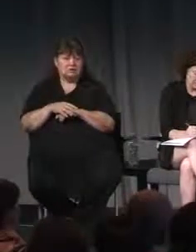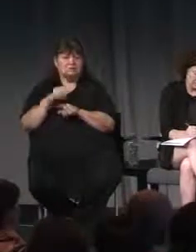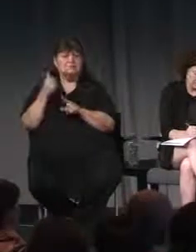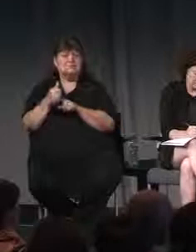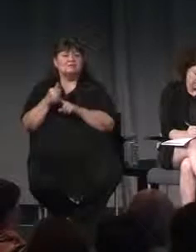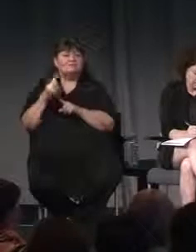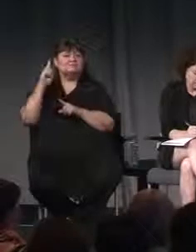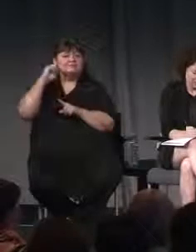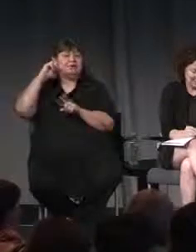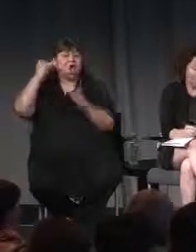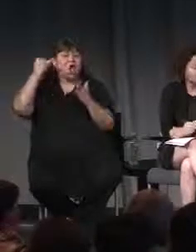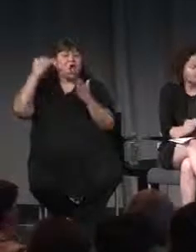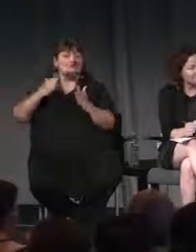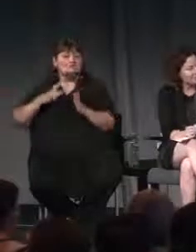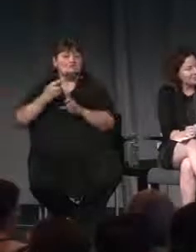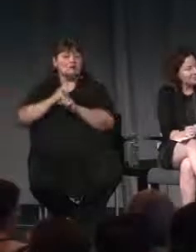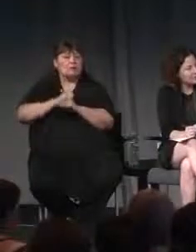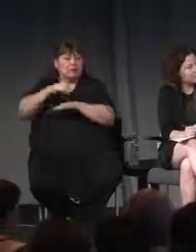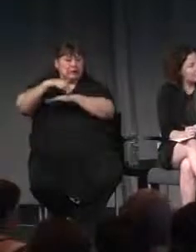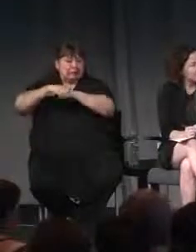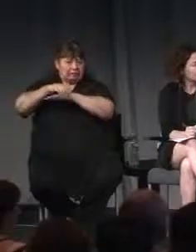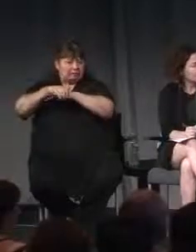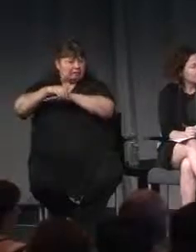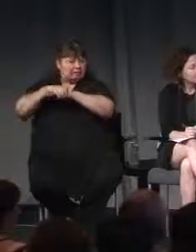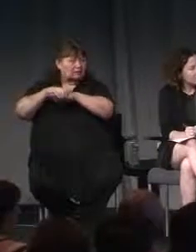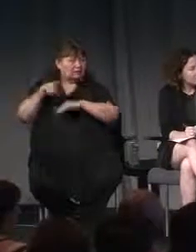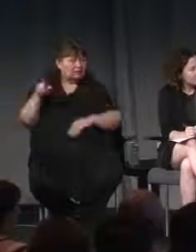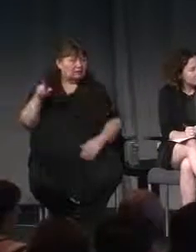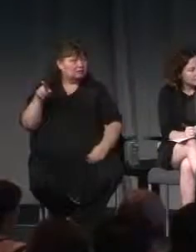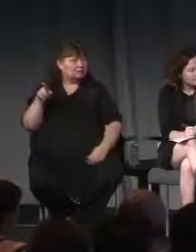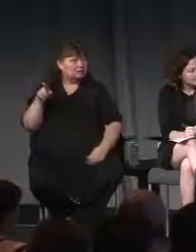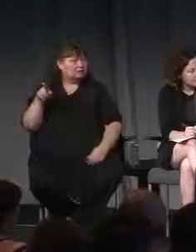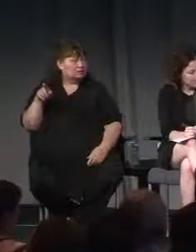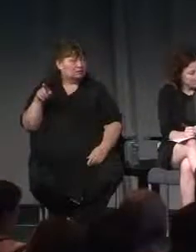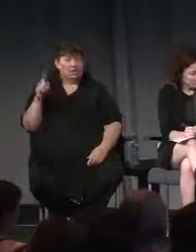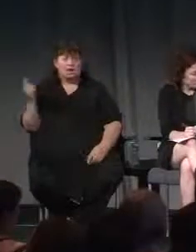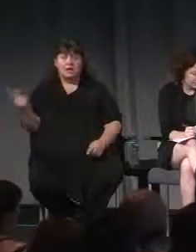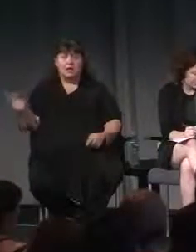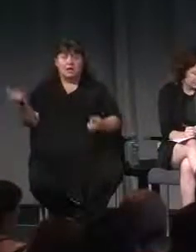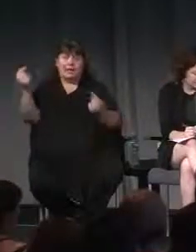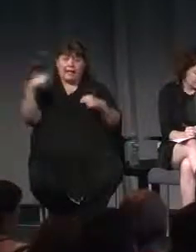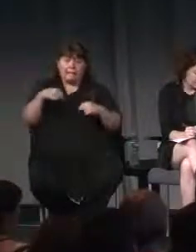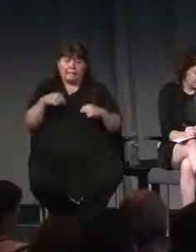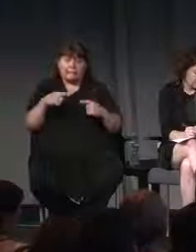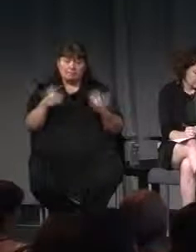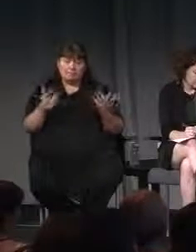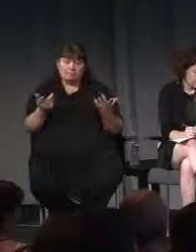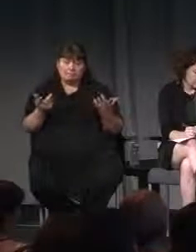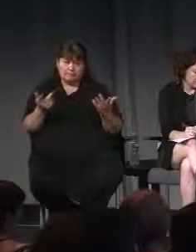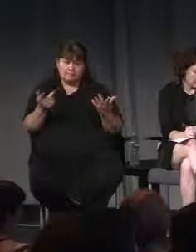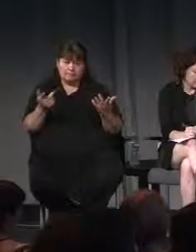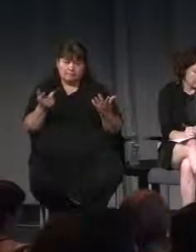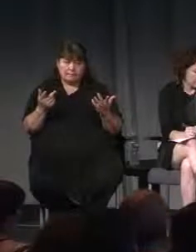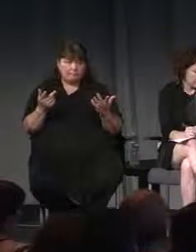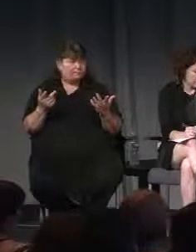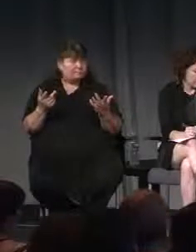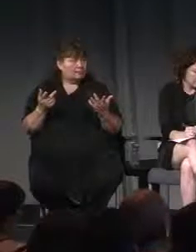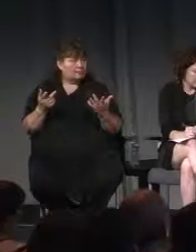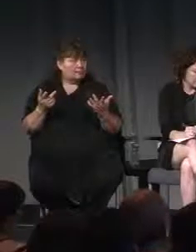England. And we accepted him as a master's student in the same way we'd accept